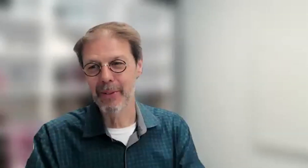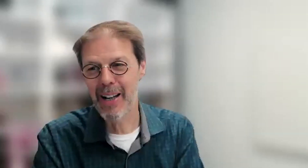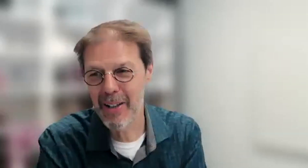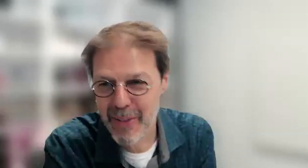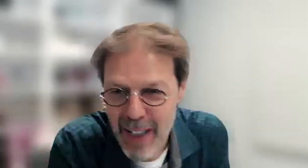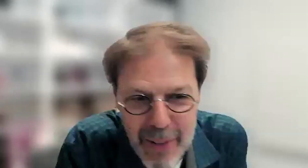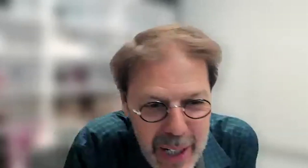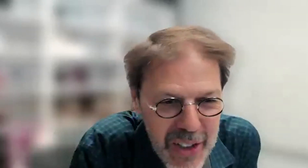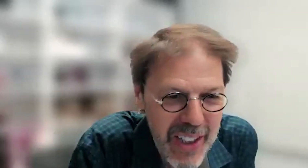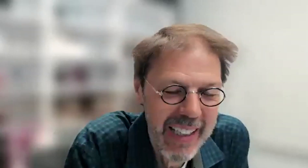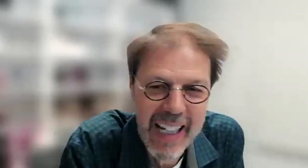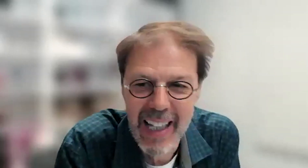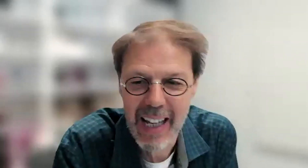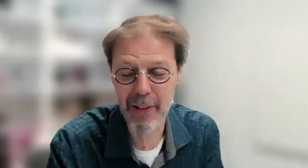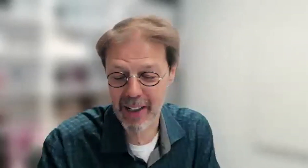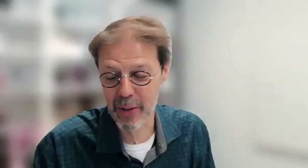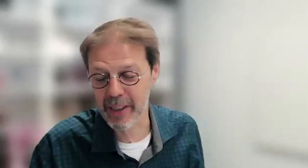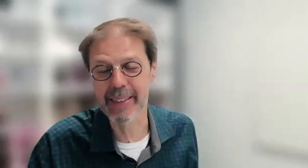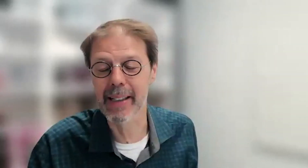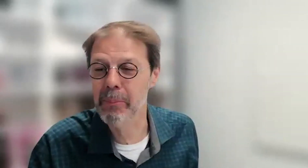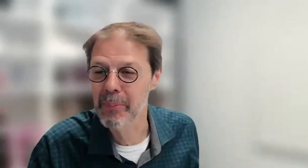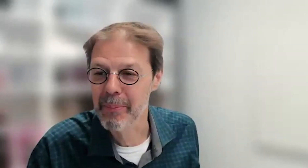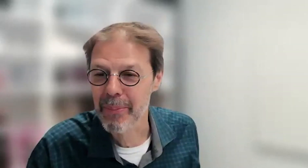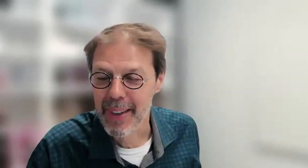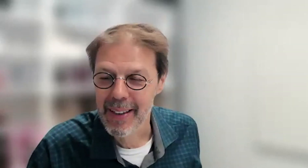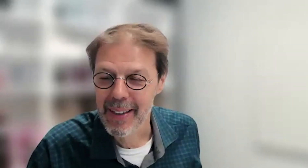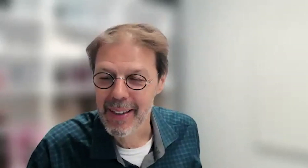Great. Well, very rich. And again, I have like 100